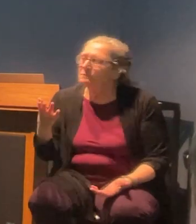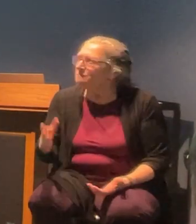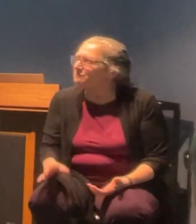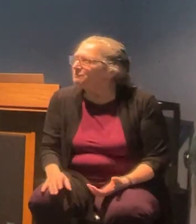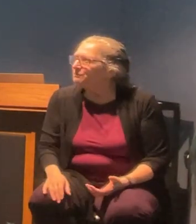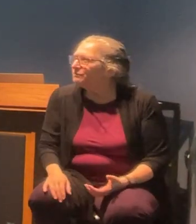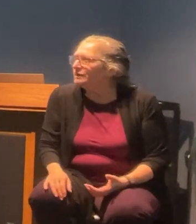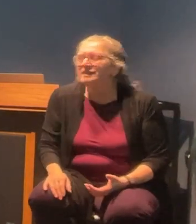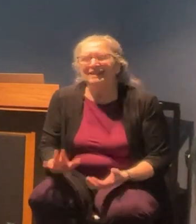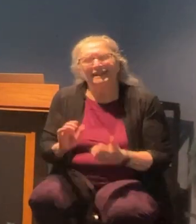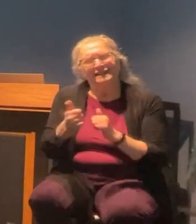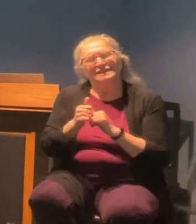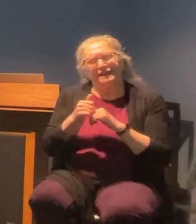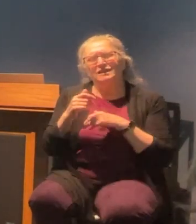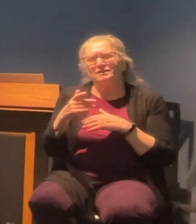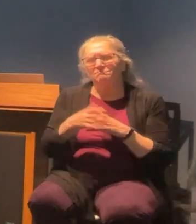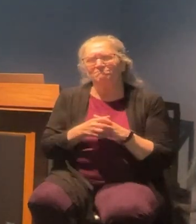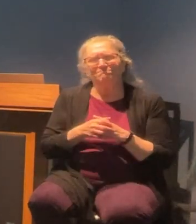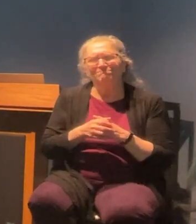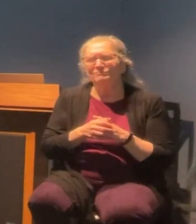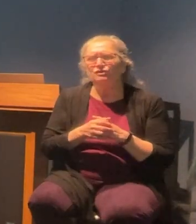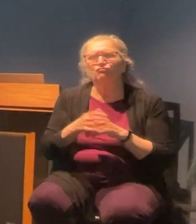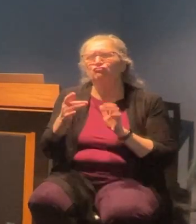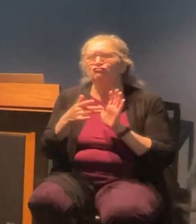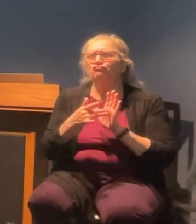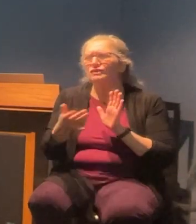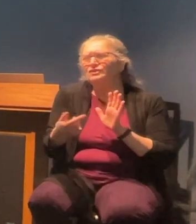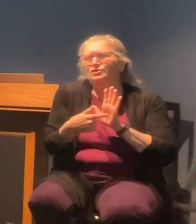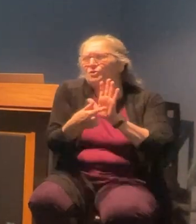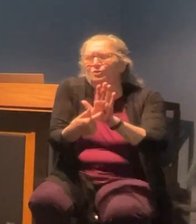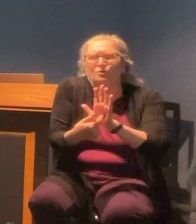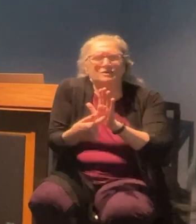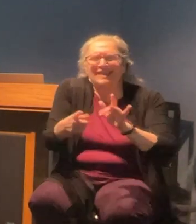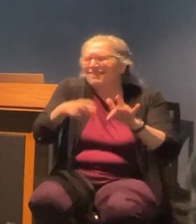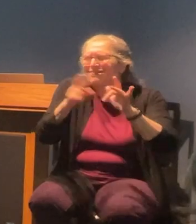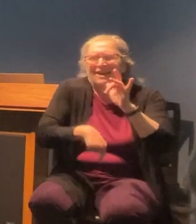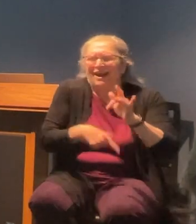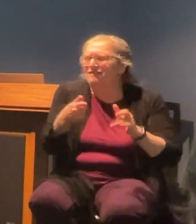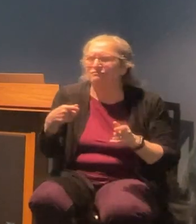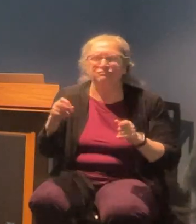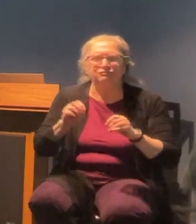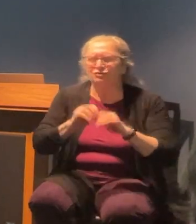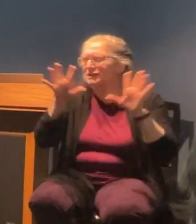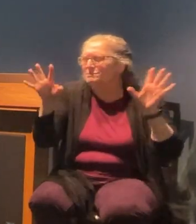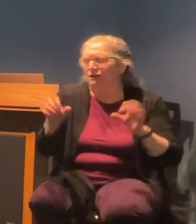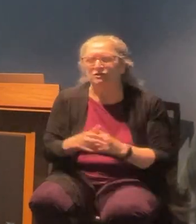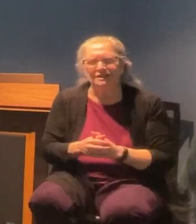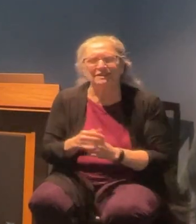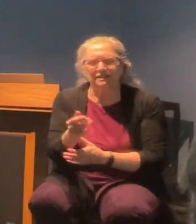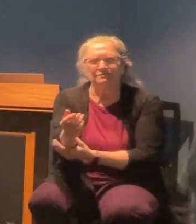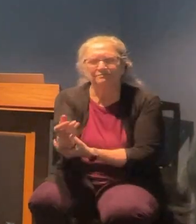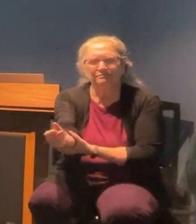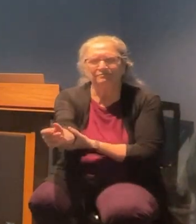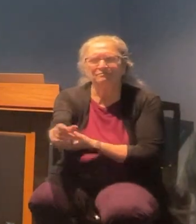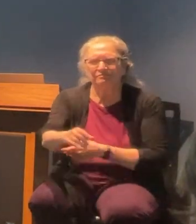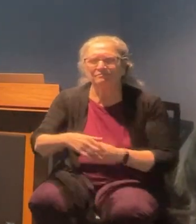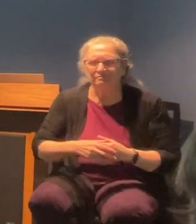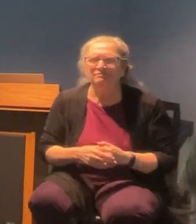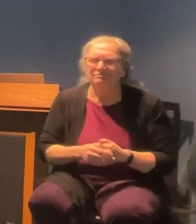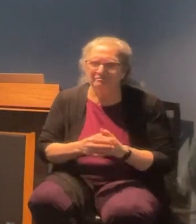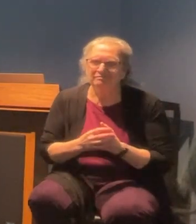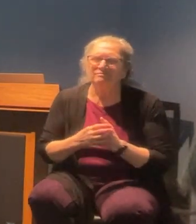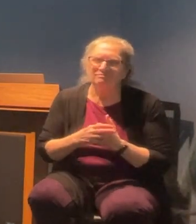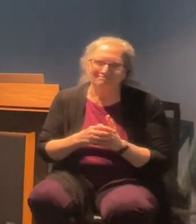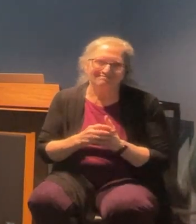just reflect of the lack of transparency. And maybe, actually, before I left the